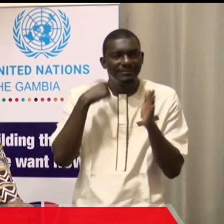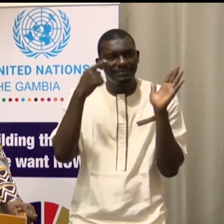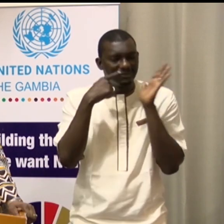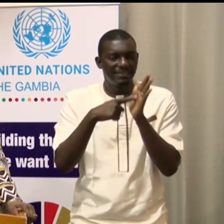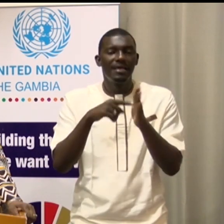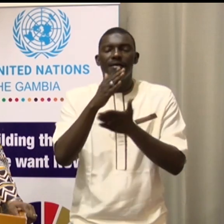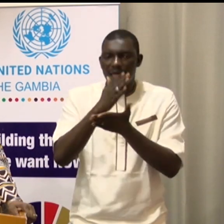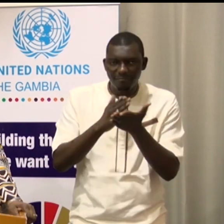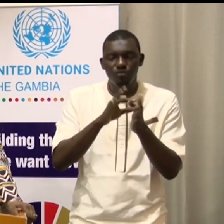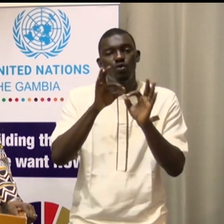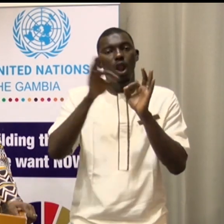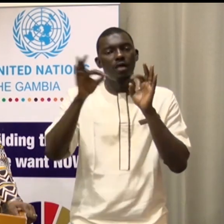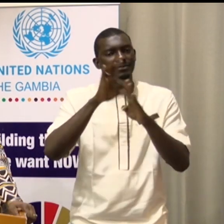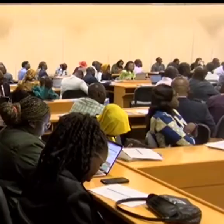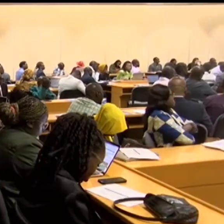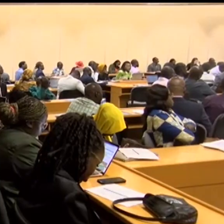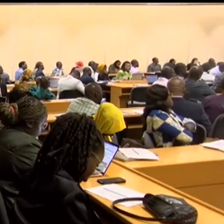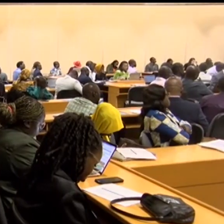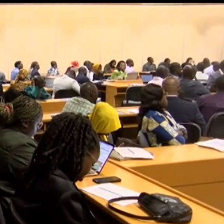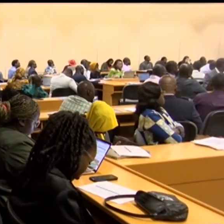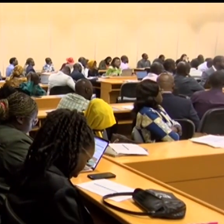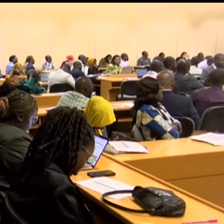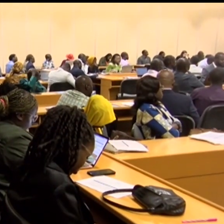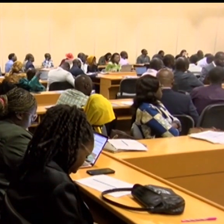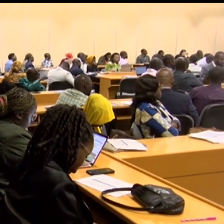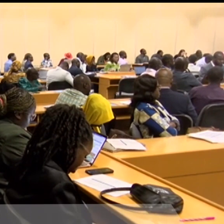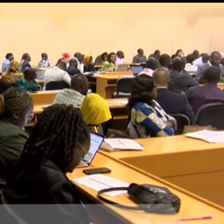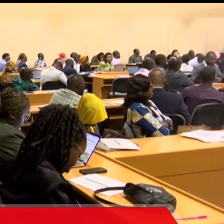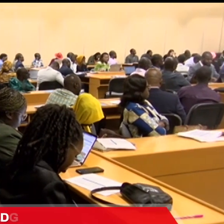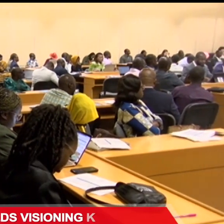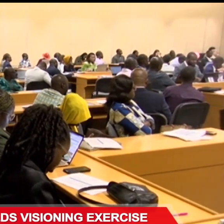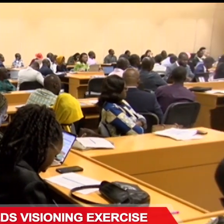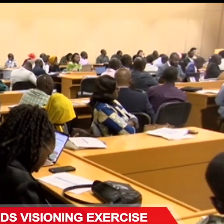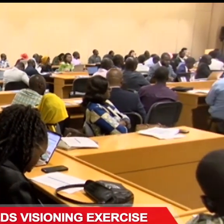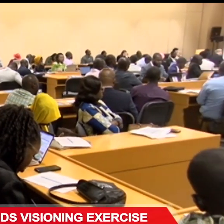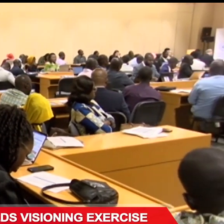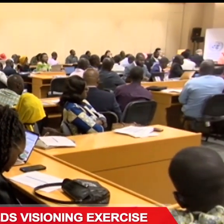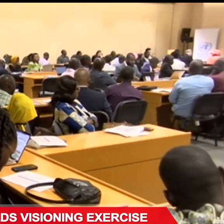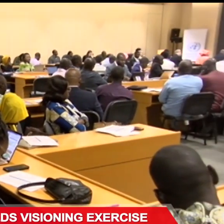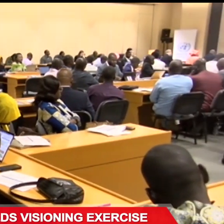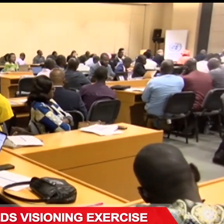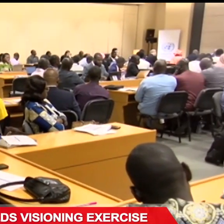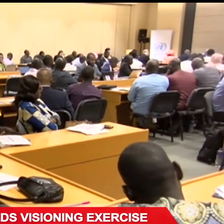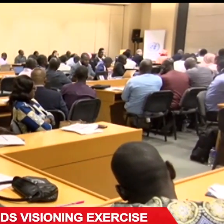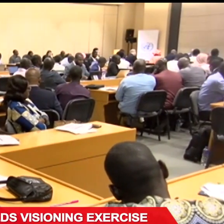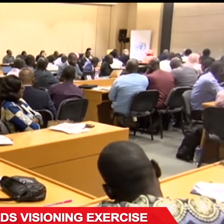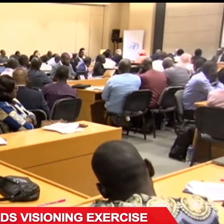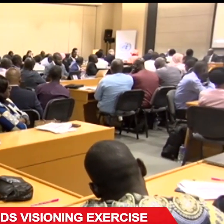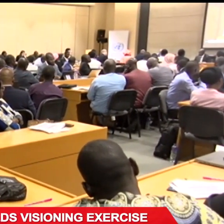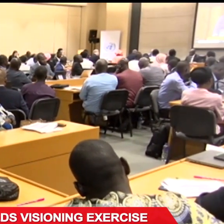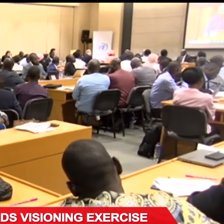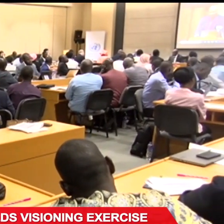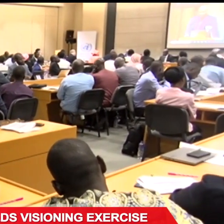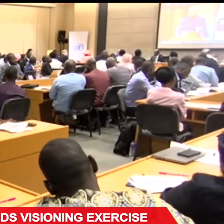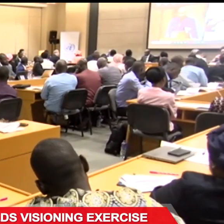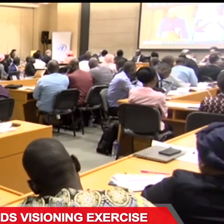to long-term impacts of climate change. As expected, the cooperation framework, once finalized,